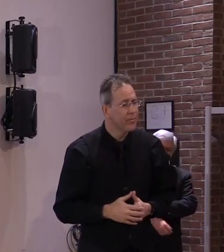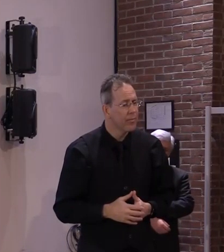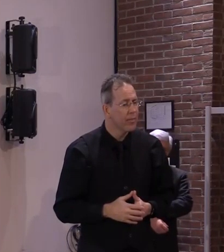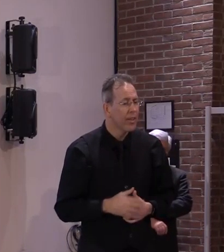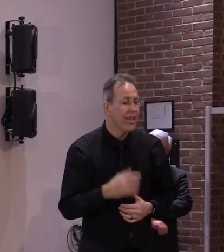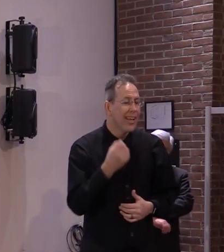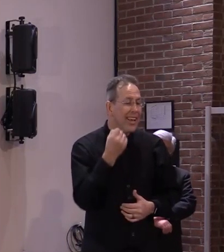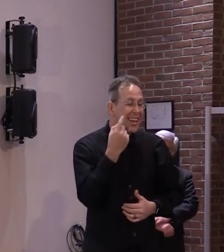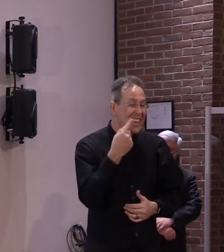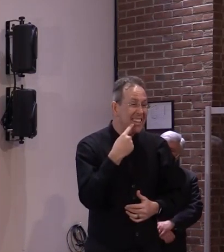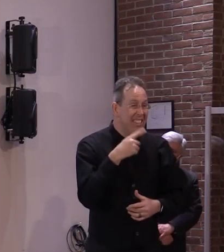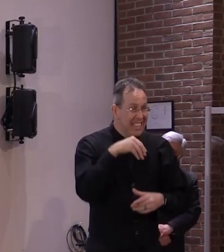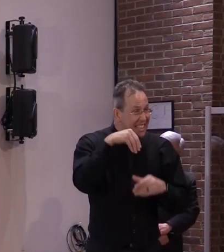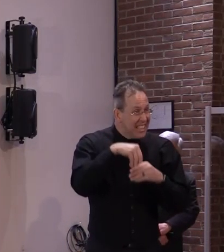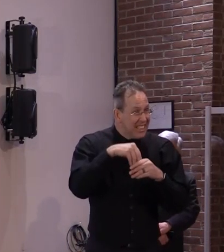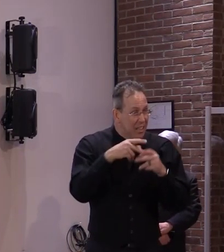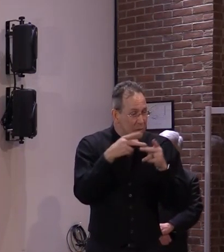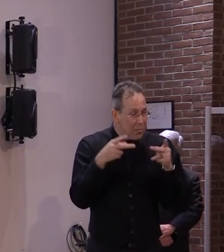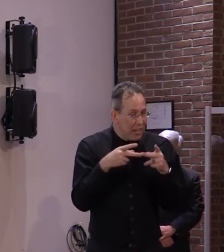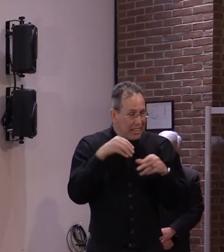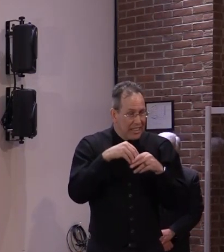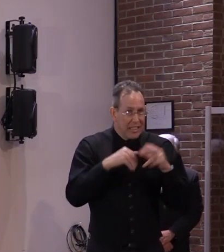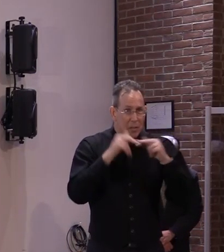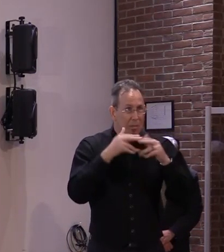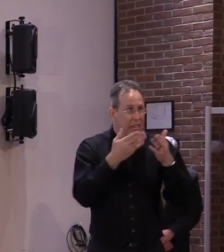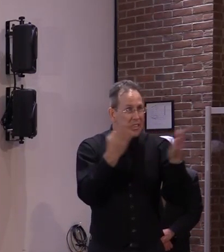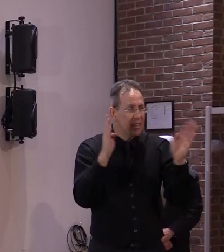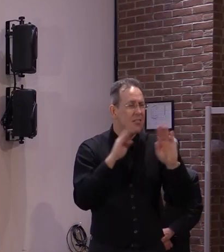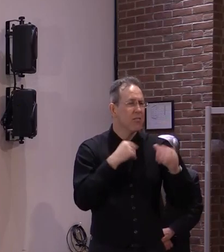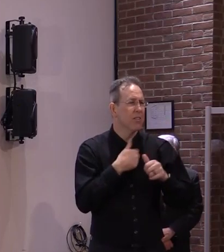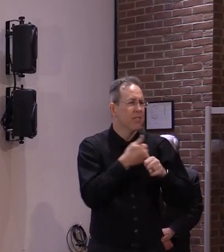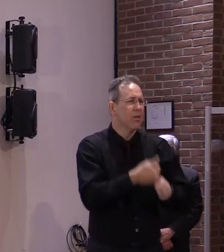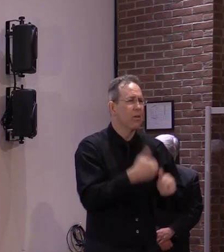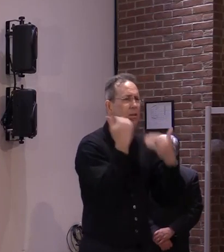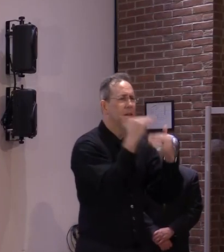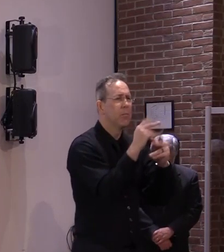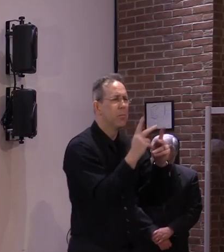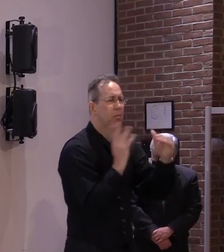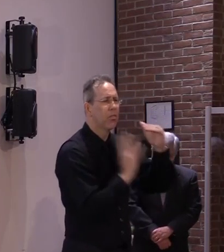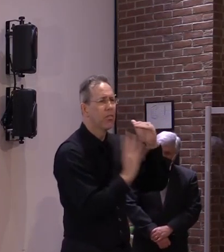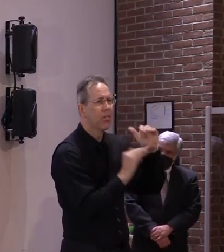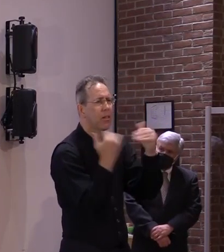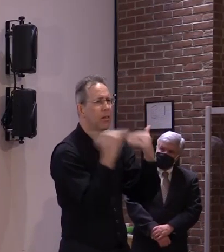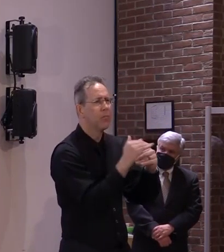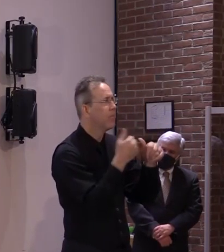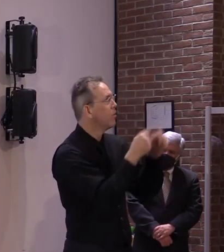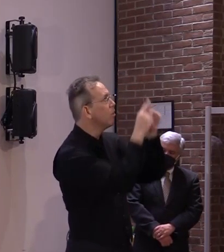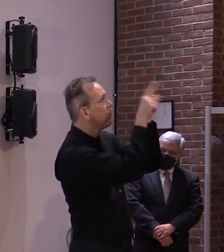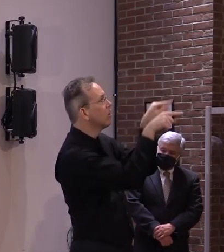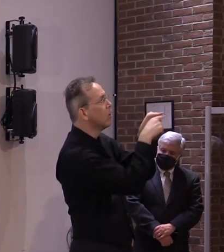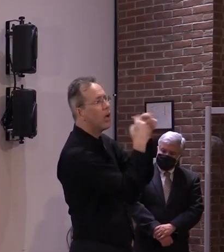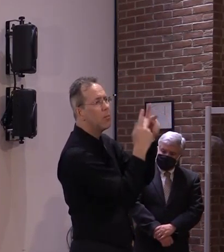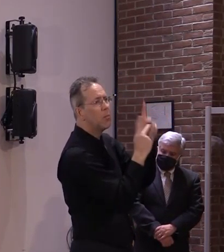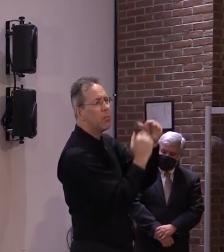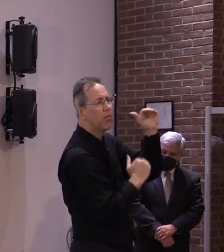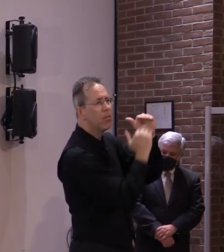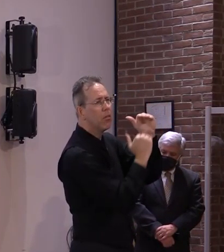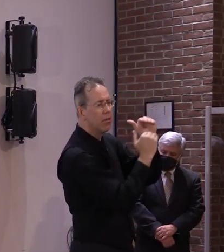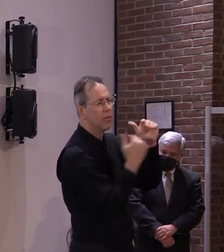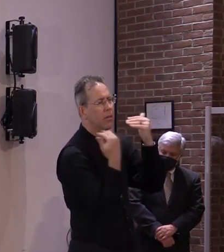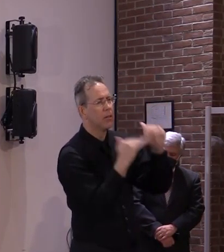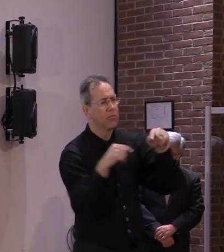size of the crowd that would be permitted in, regarding the capacity of that facility and the size of